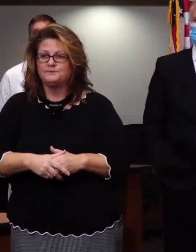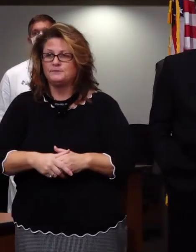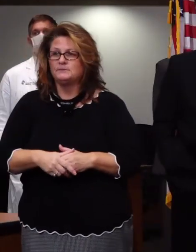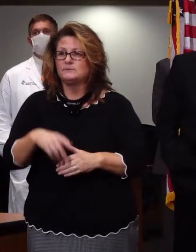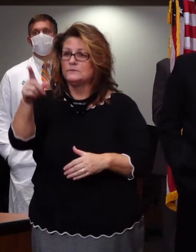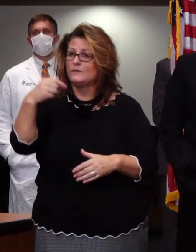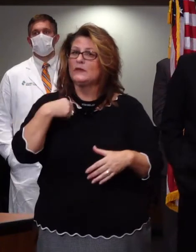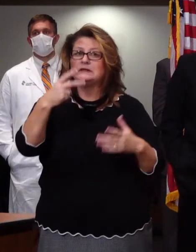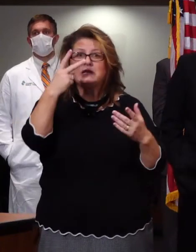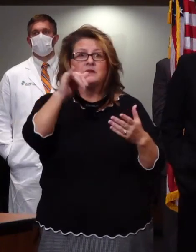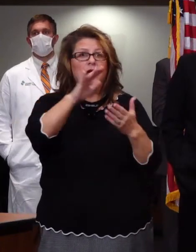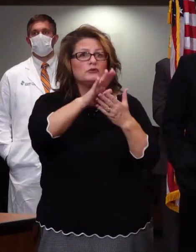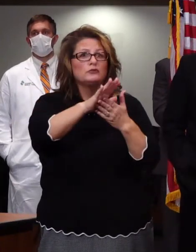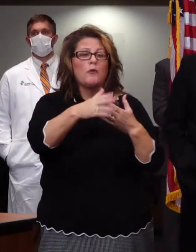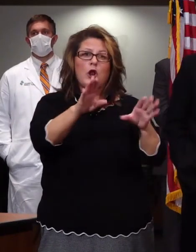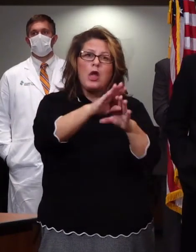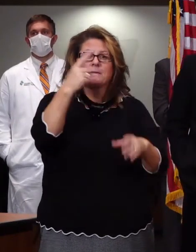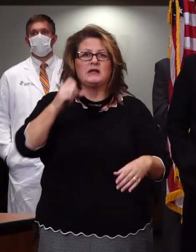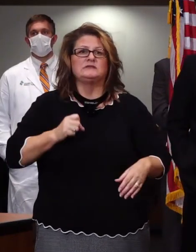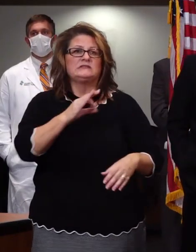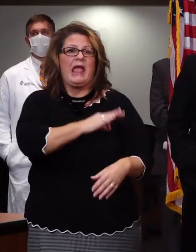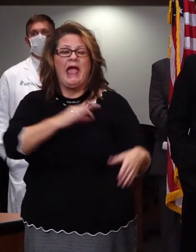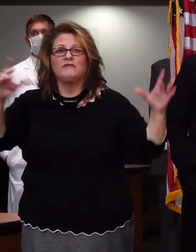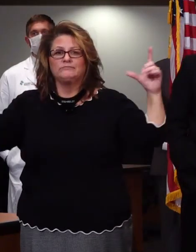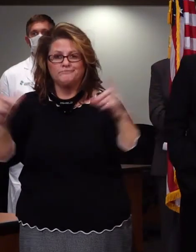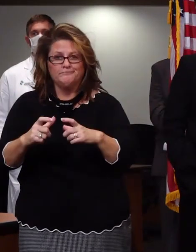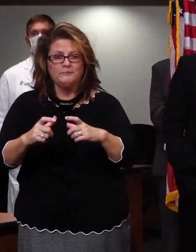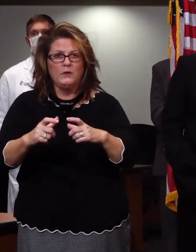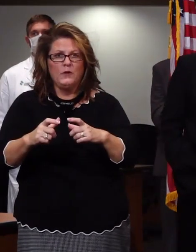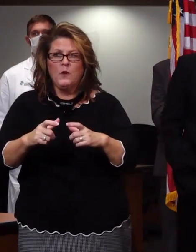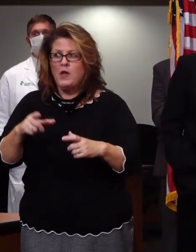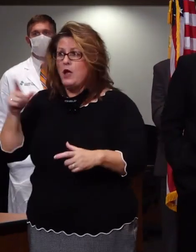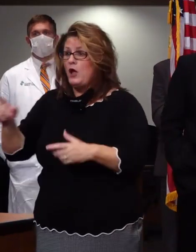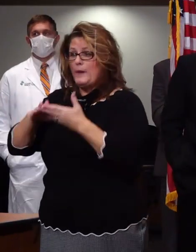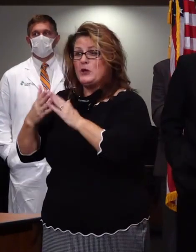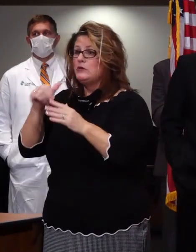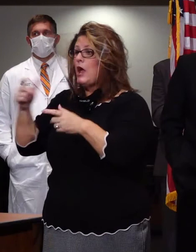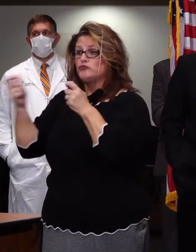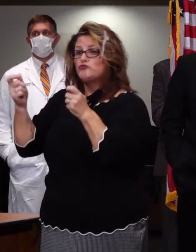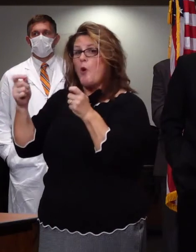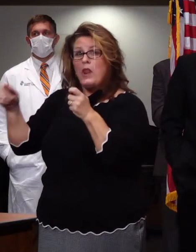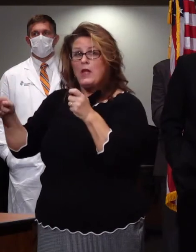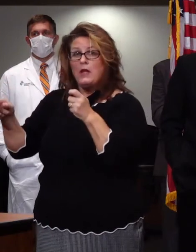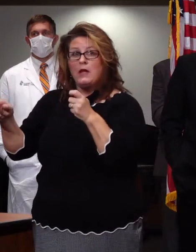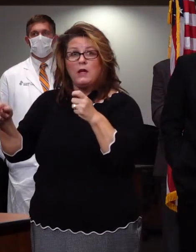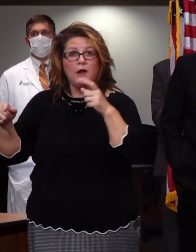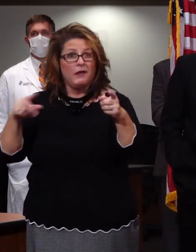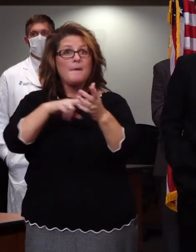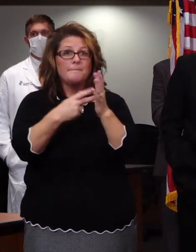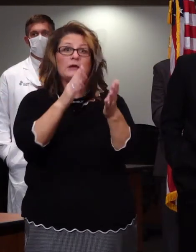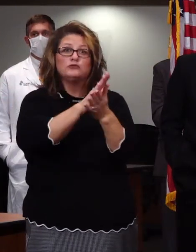had to close because they say they don't have enough staff. If we don't get the community under control, will these schools be able to operate with, without the